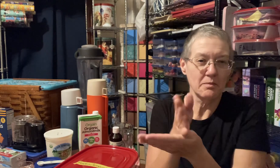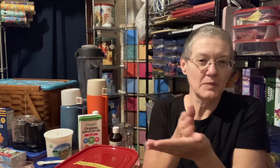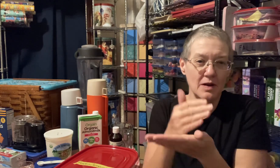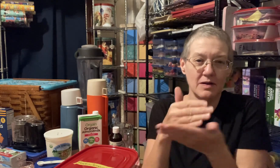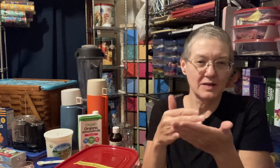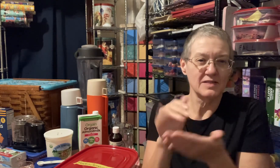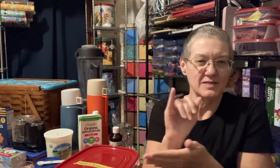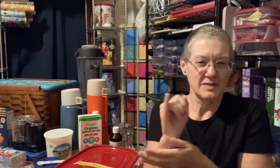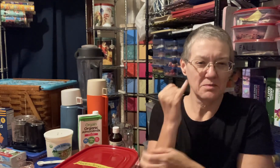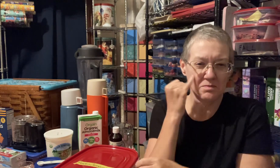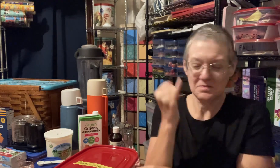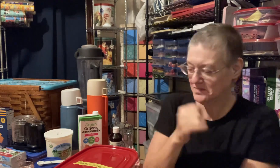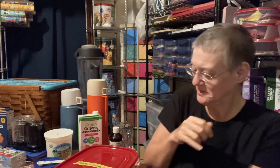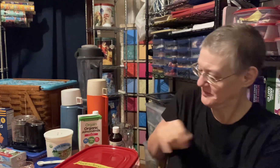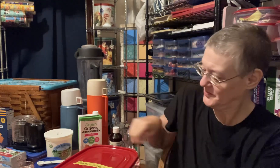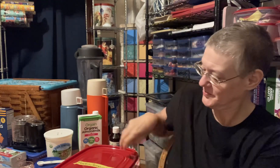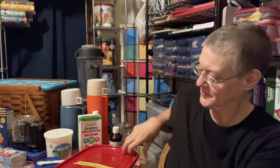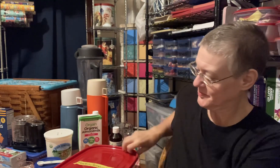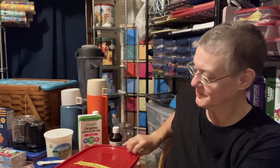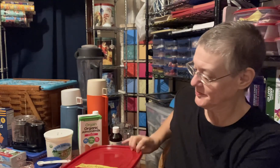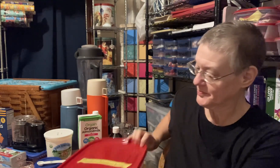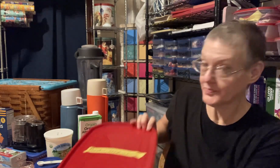as keto pumpkin pie.